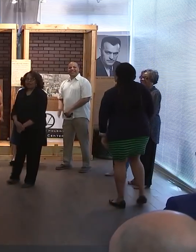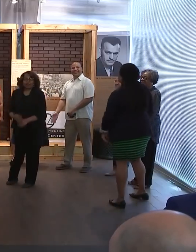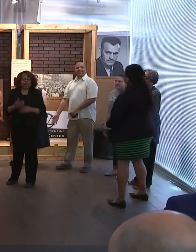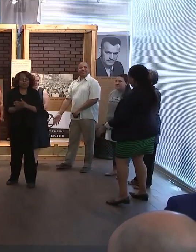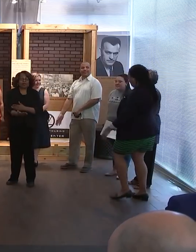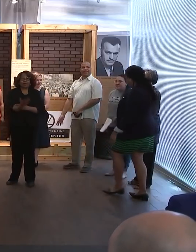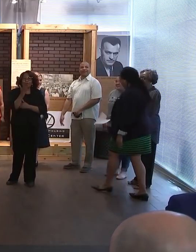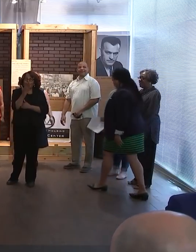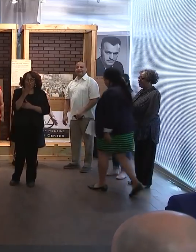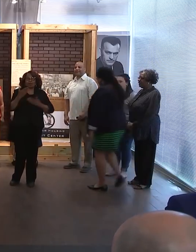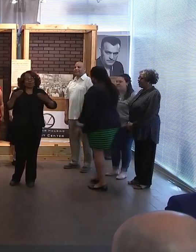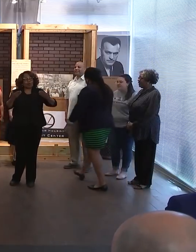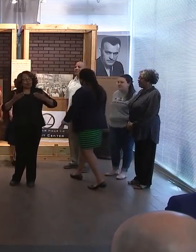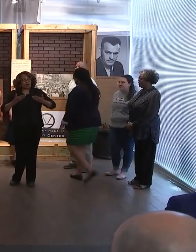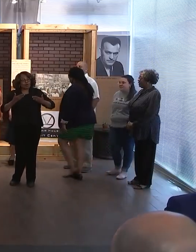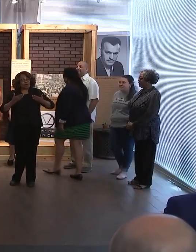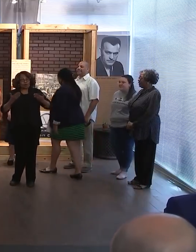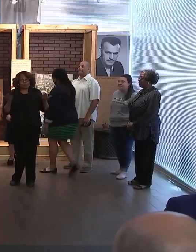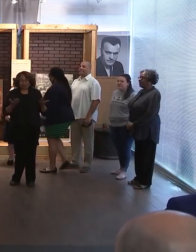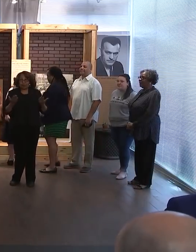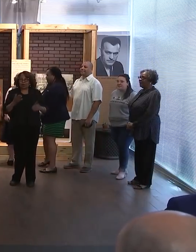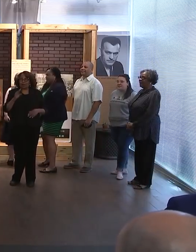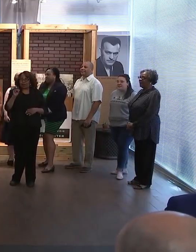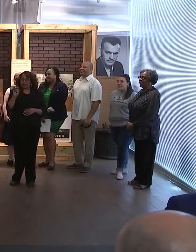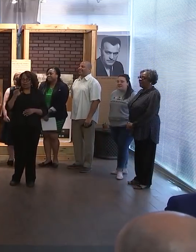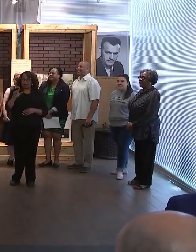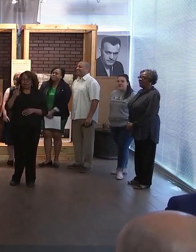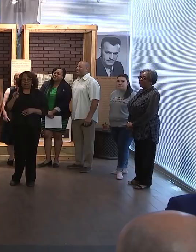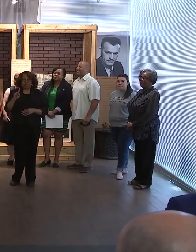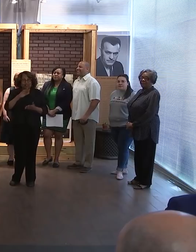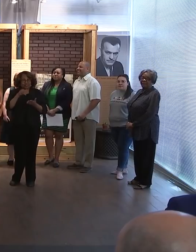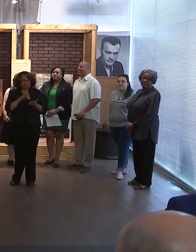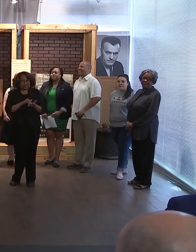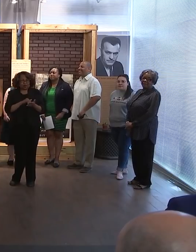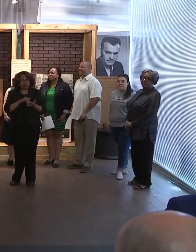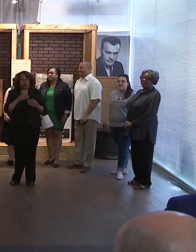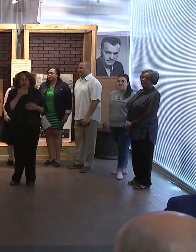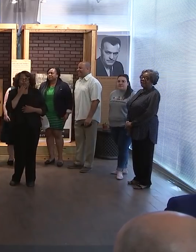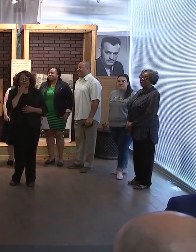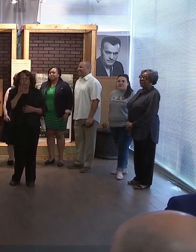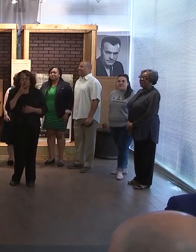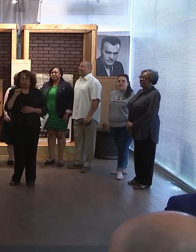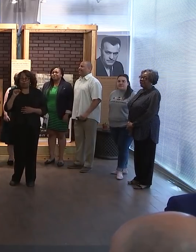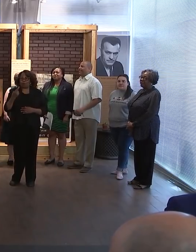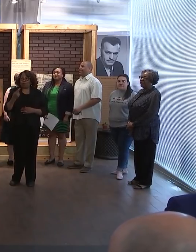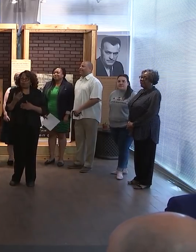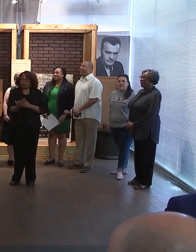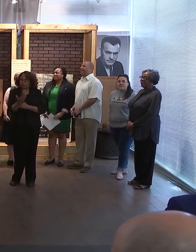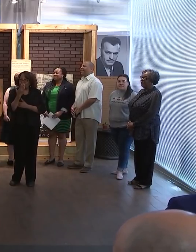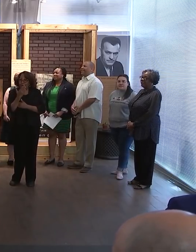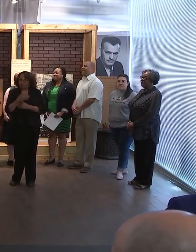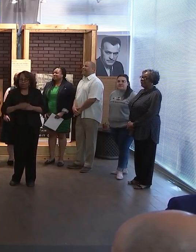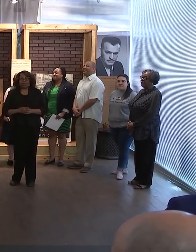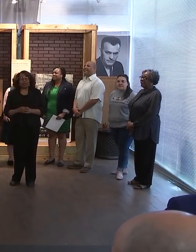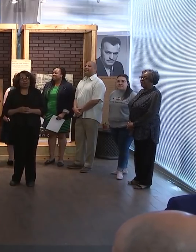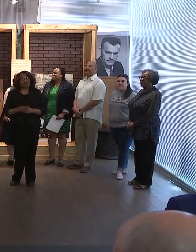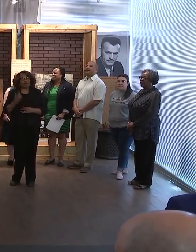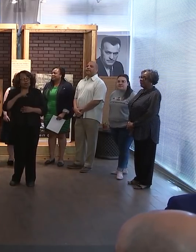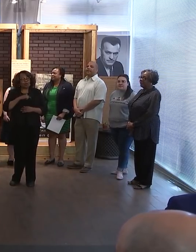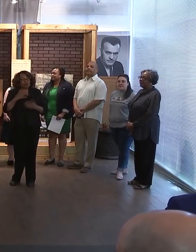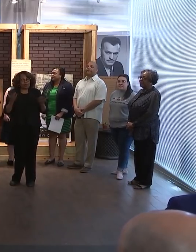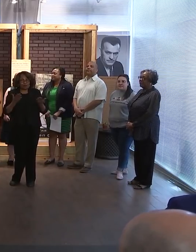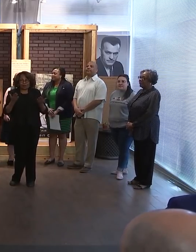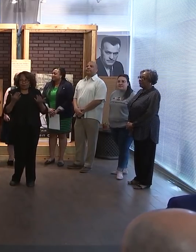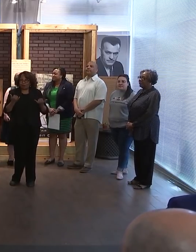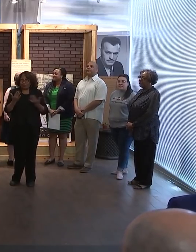Good morning, everyone. Welcome to the MLK Exhibit Center on this warm Thursday morning. We are here